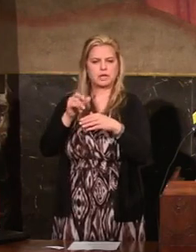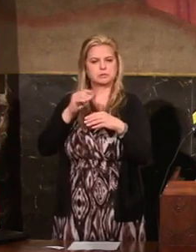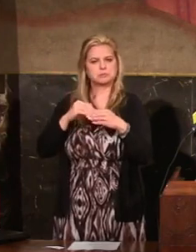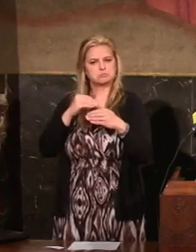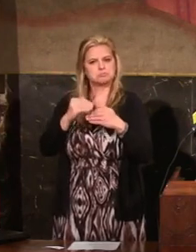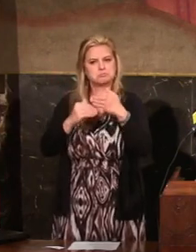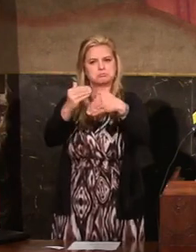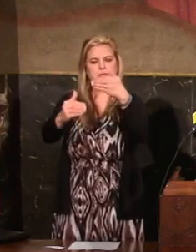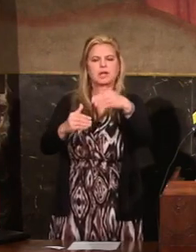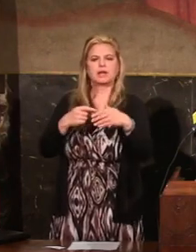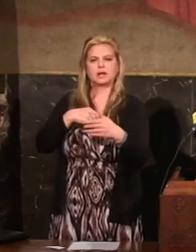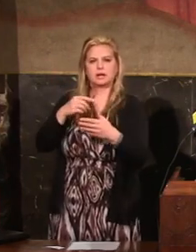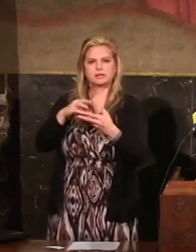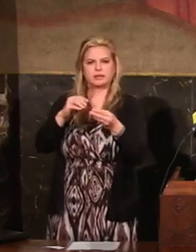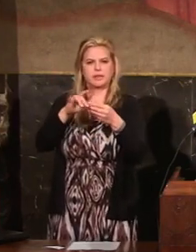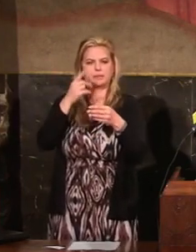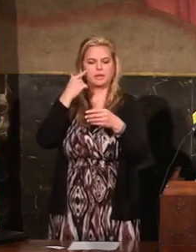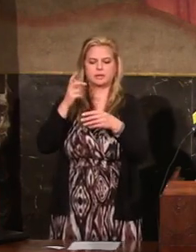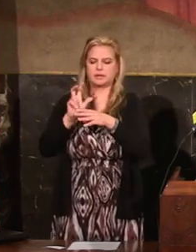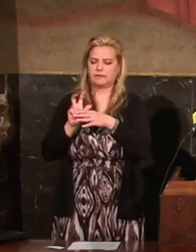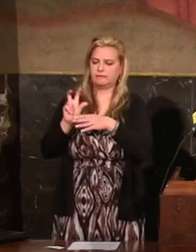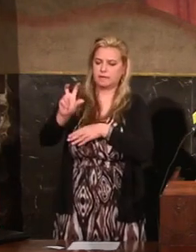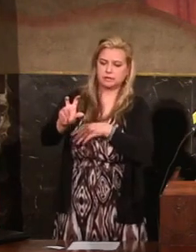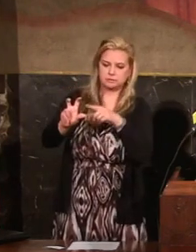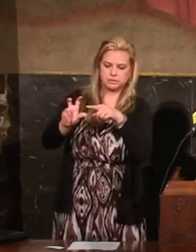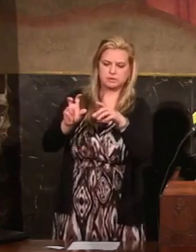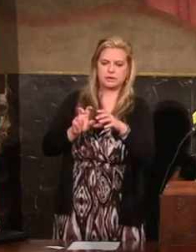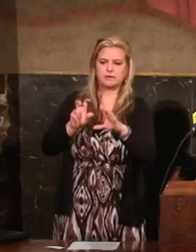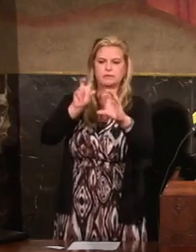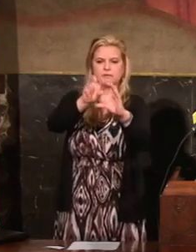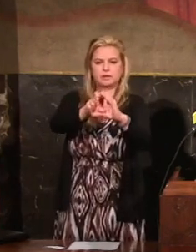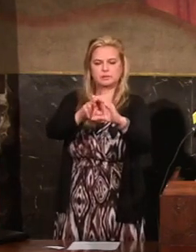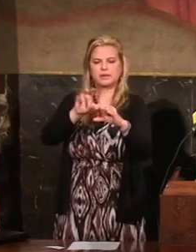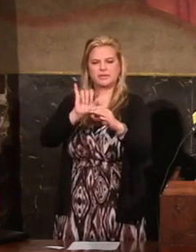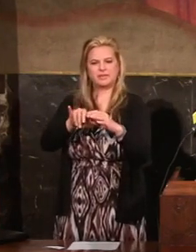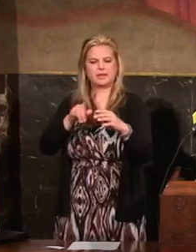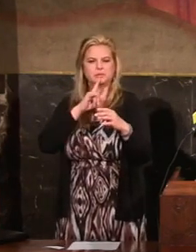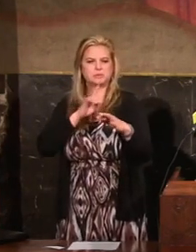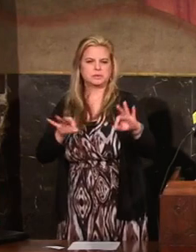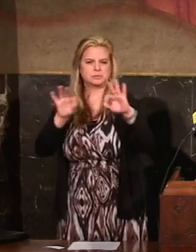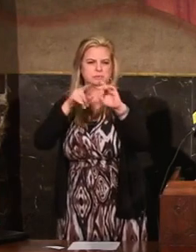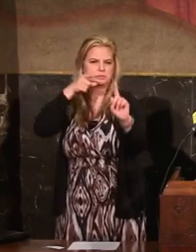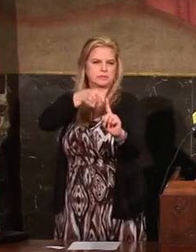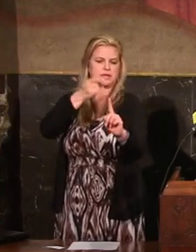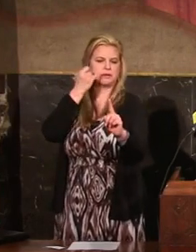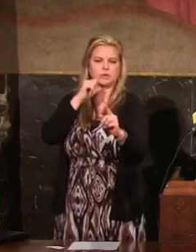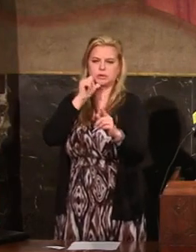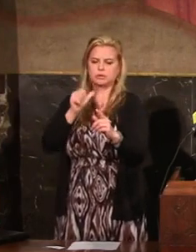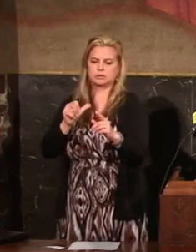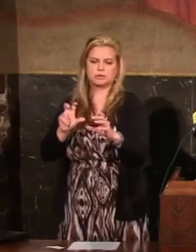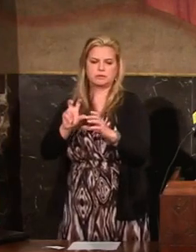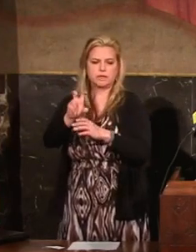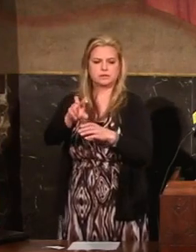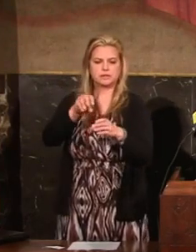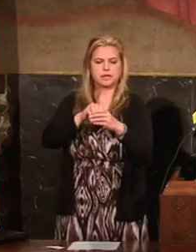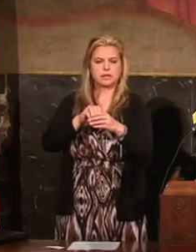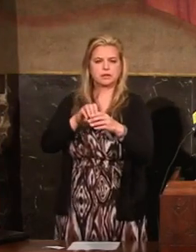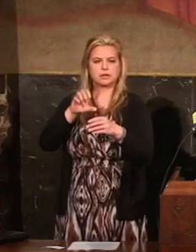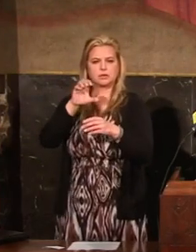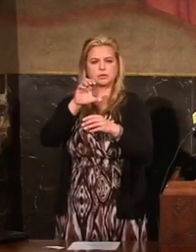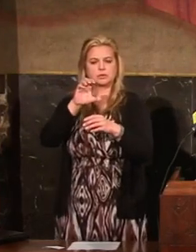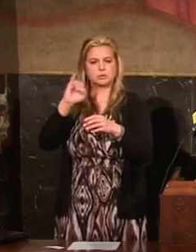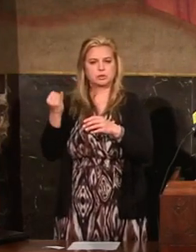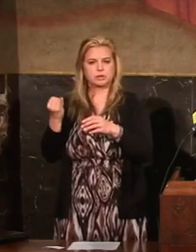because investment is the key to this. Investment is the key to our department. If we don't begin to invest in the criminal justice